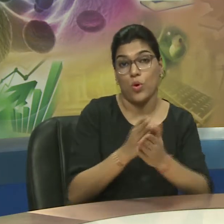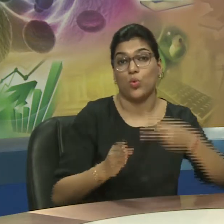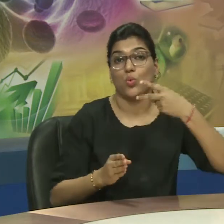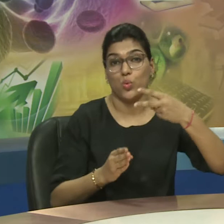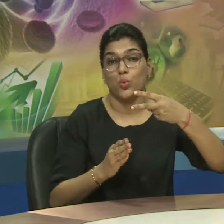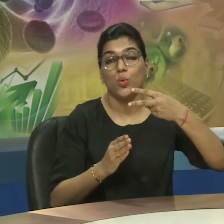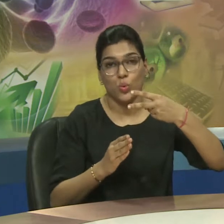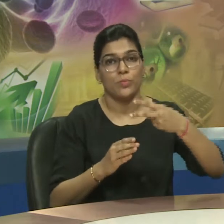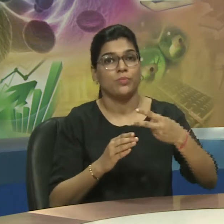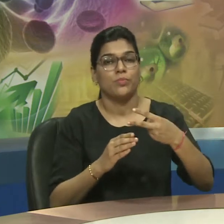company.